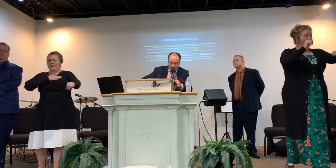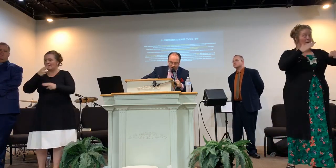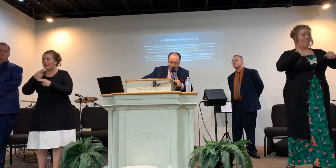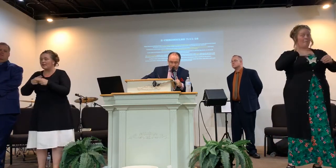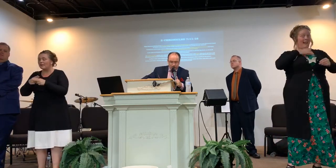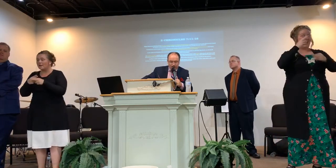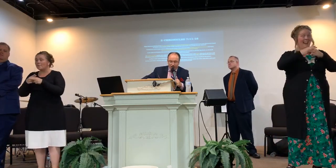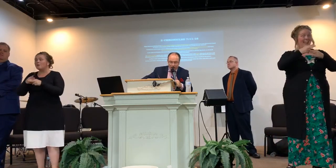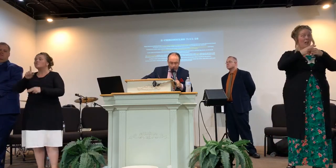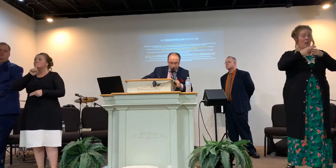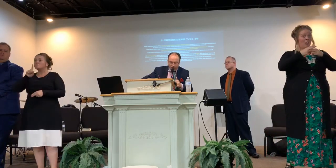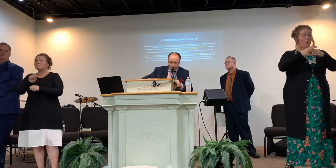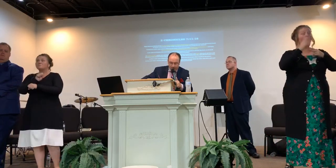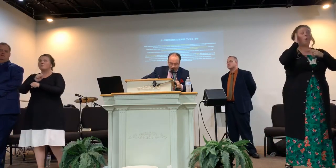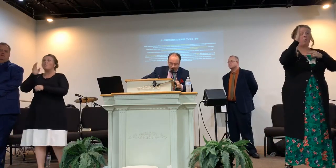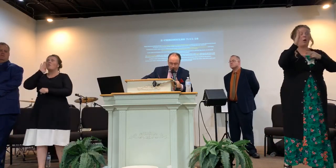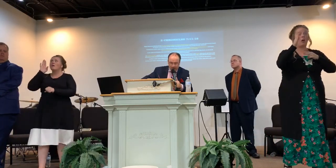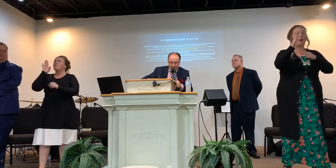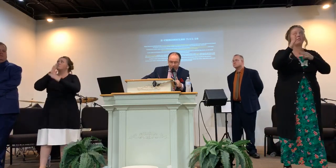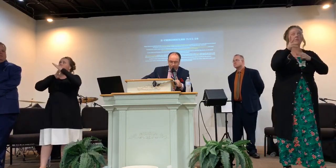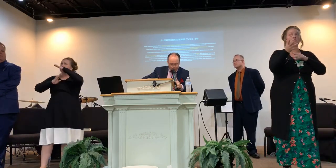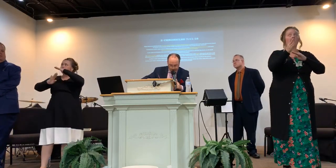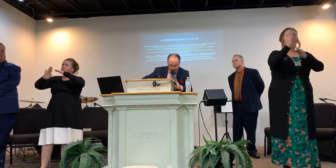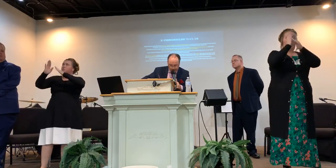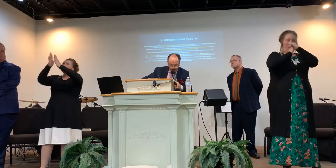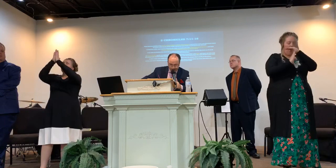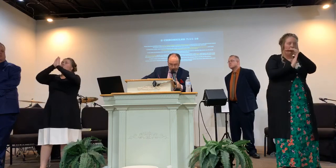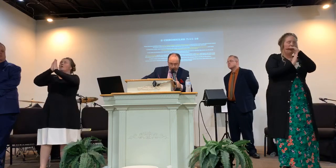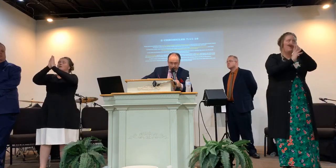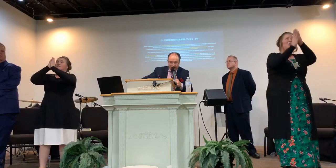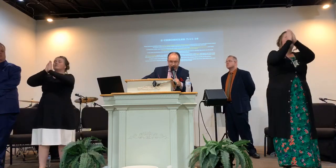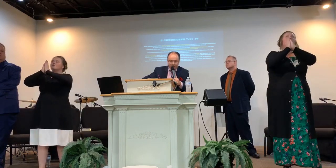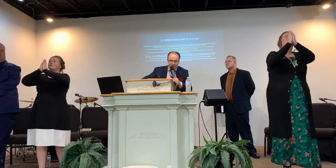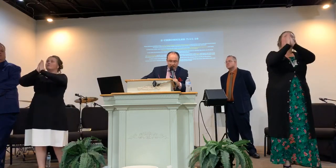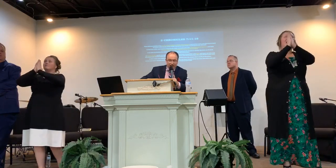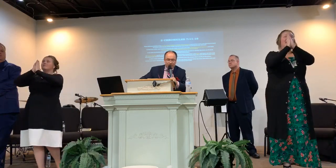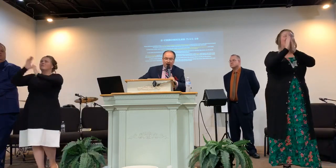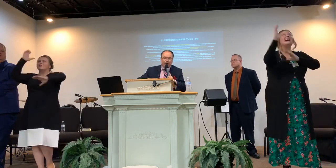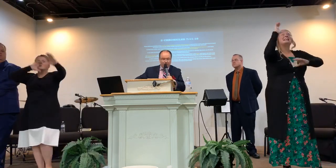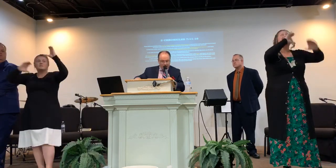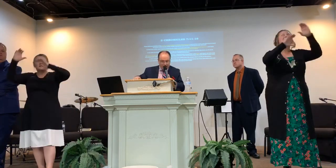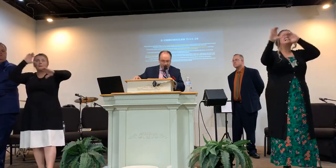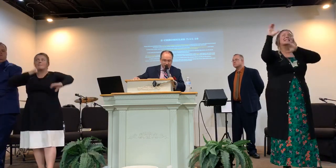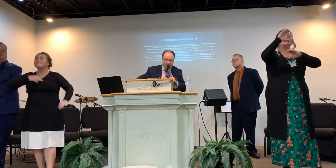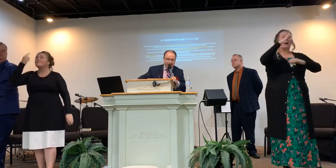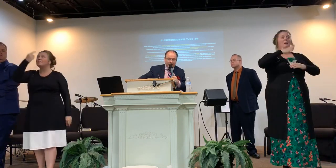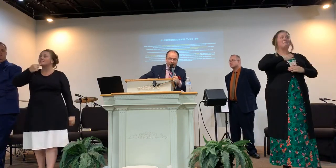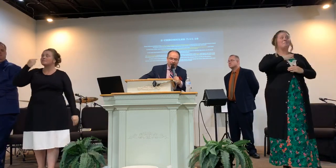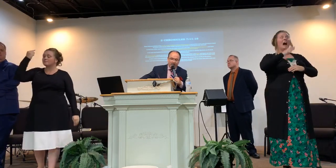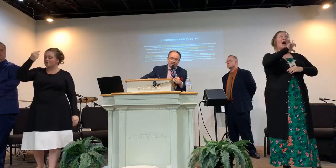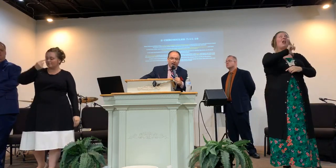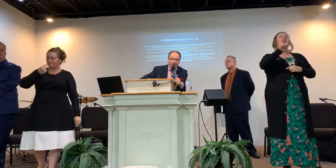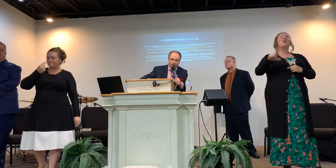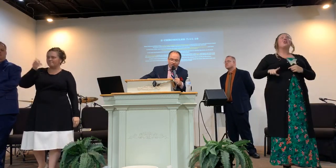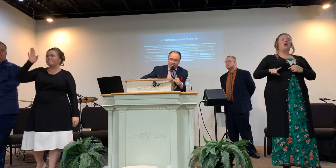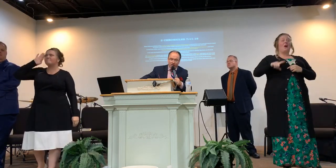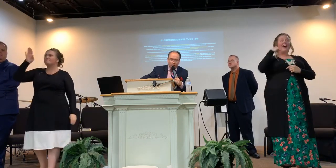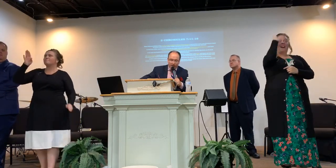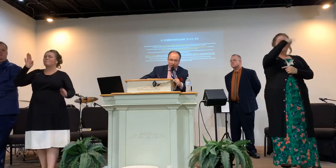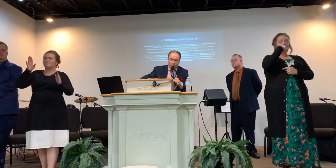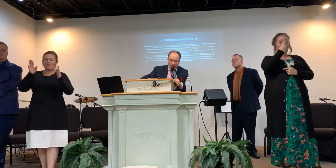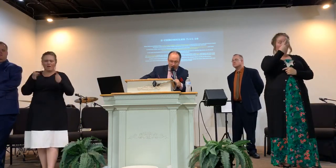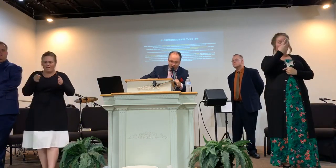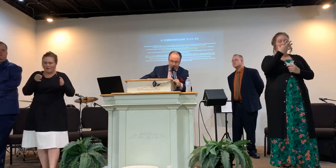name, shall humble themselves and pray, and seek my face, and turn from